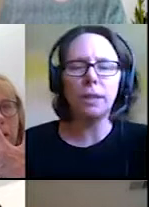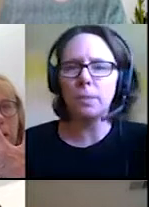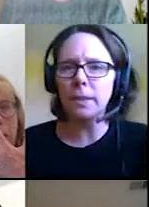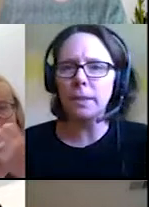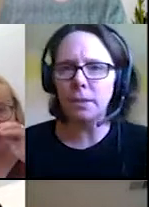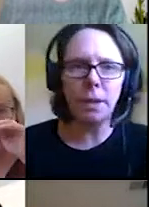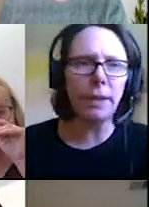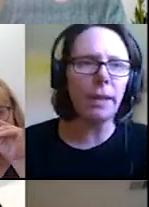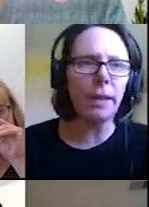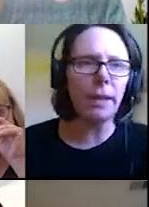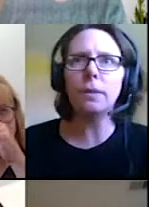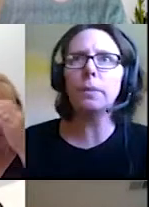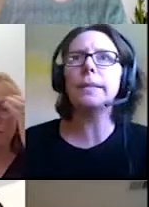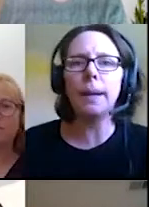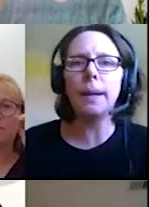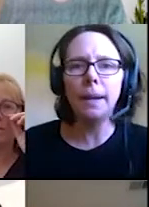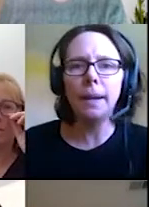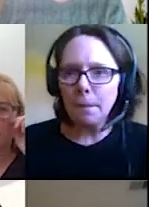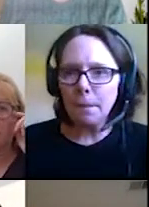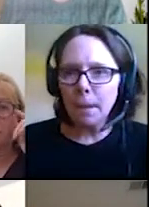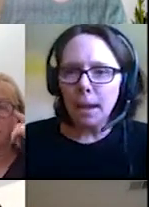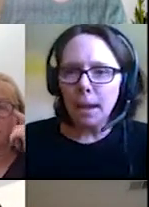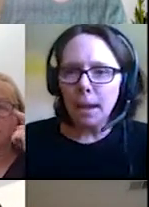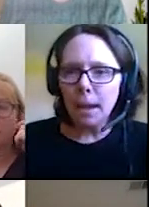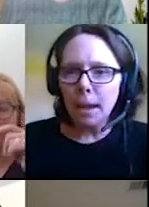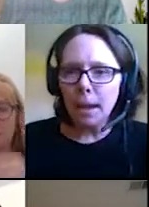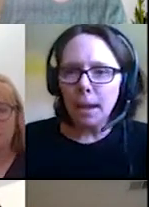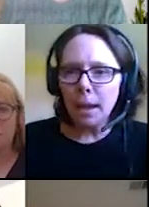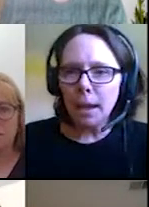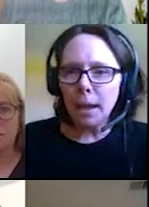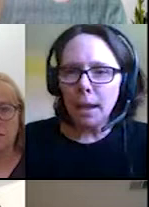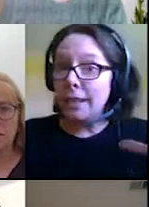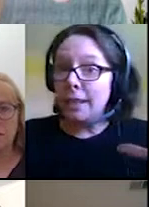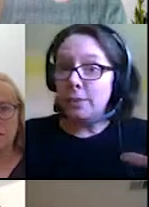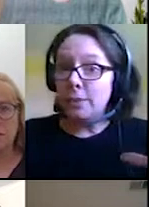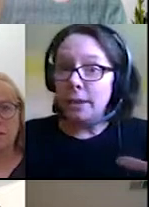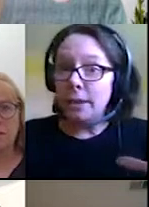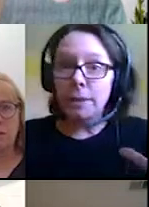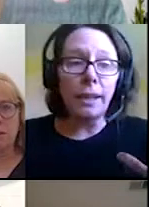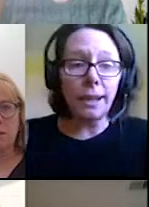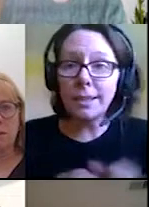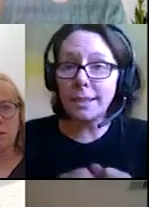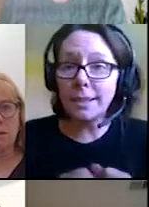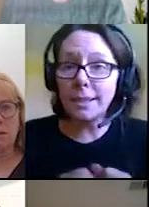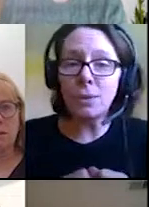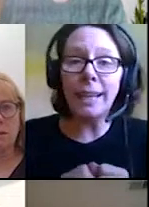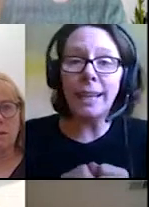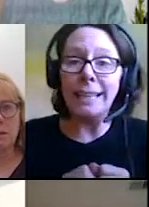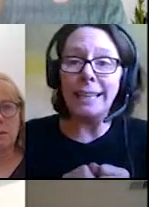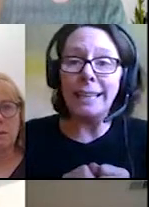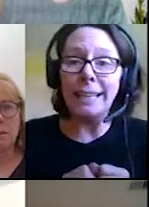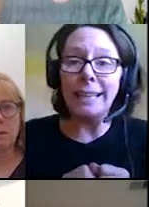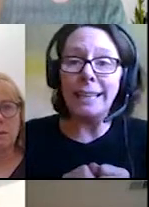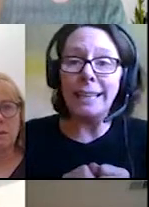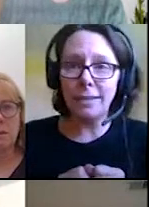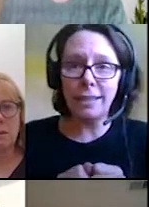see on my slides on the side there. It's a little bit messy, but I've only just realised while Kerry was talking, I can't